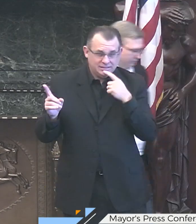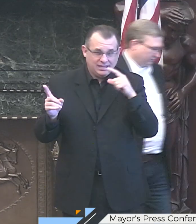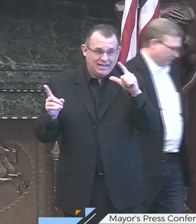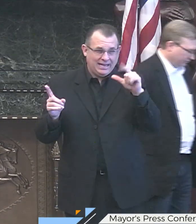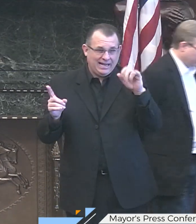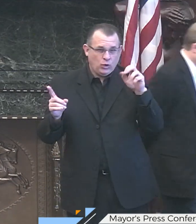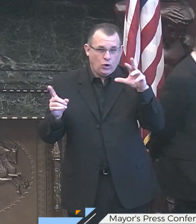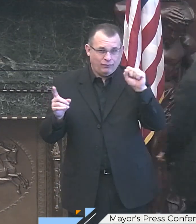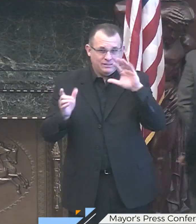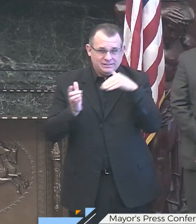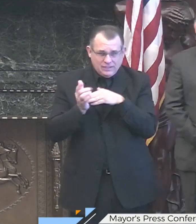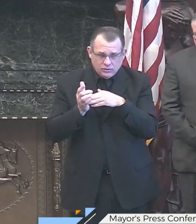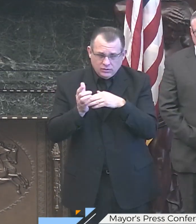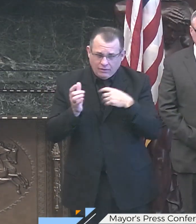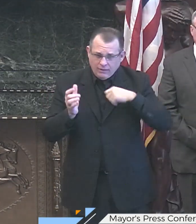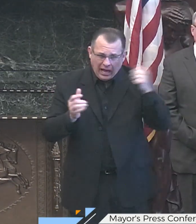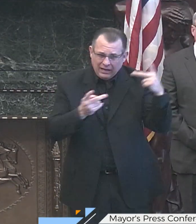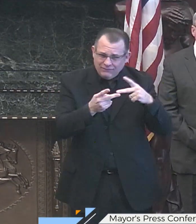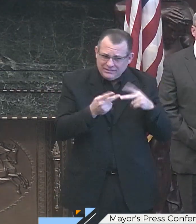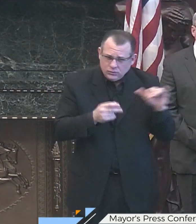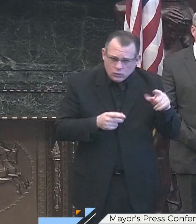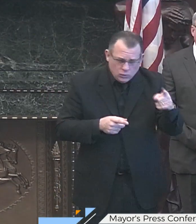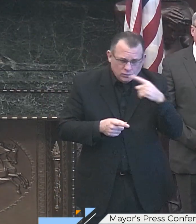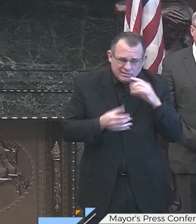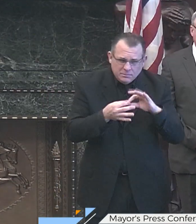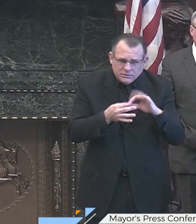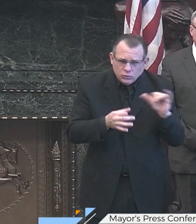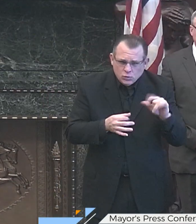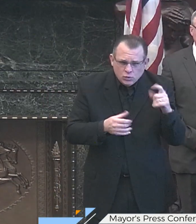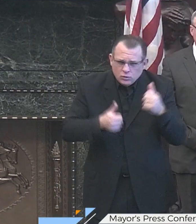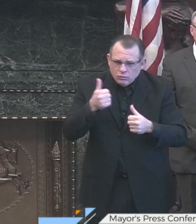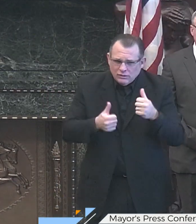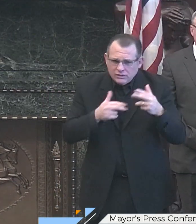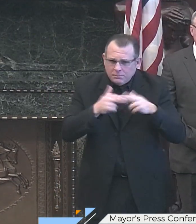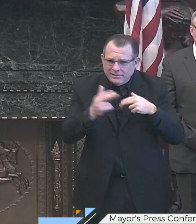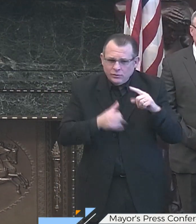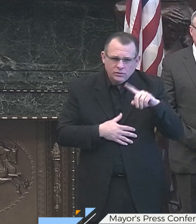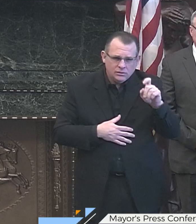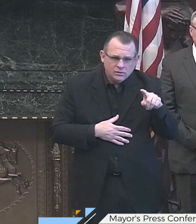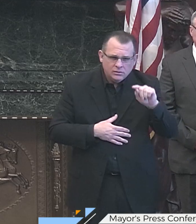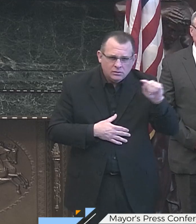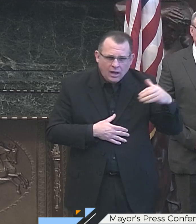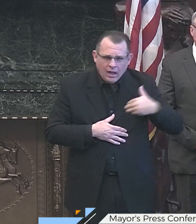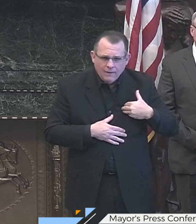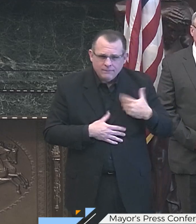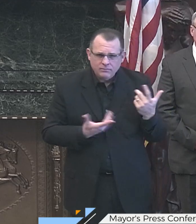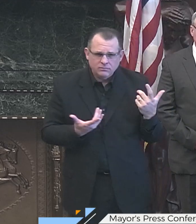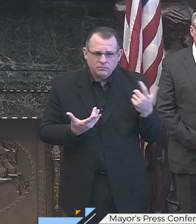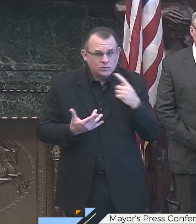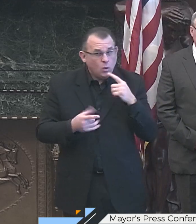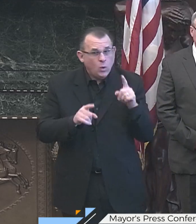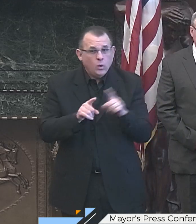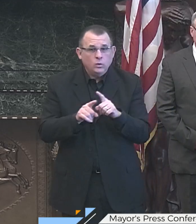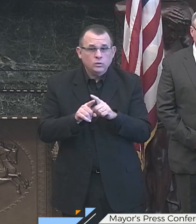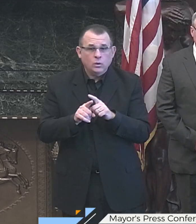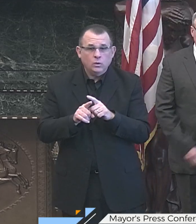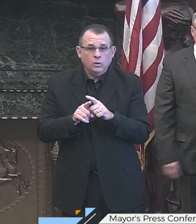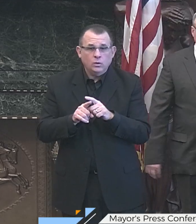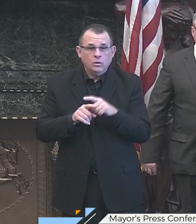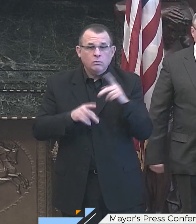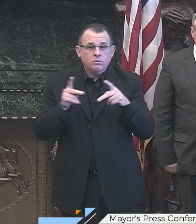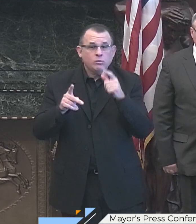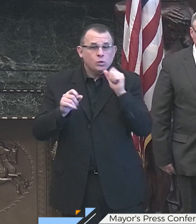And also, what will be the criteria for people who will be added to use that to go